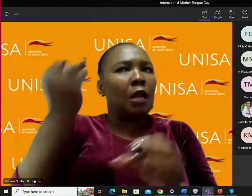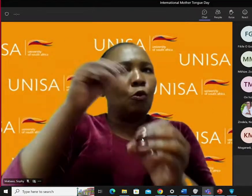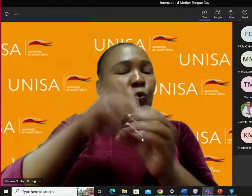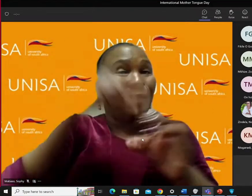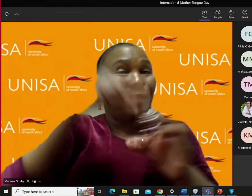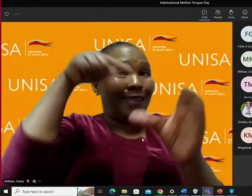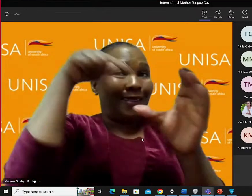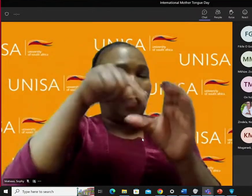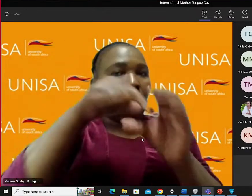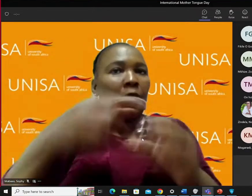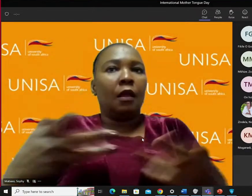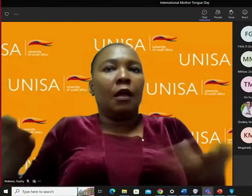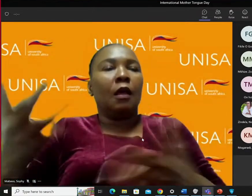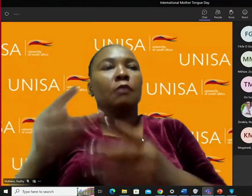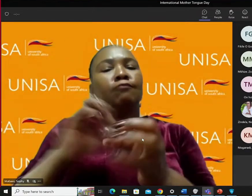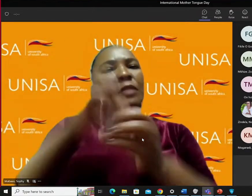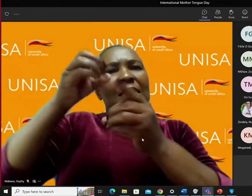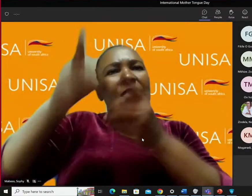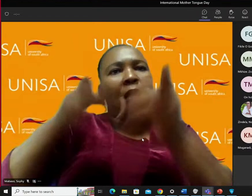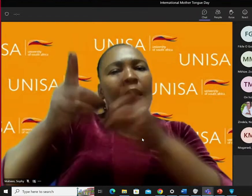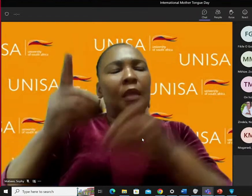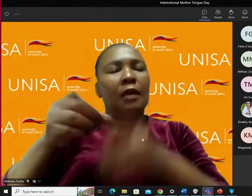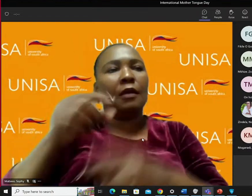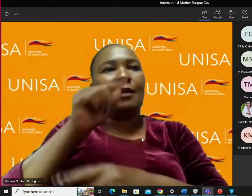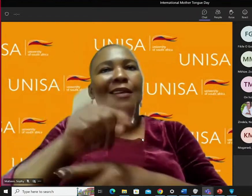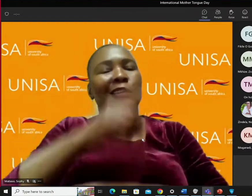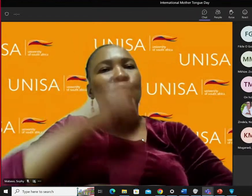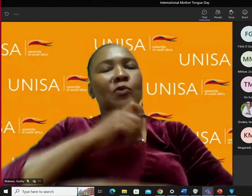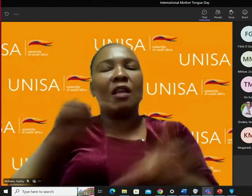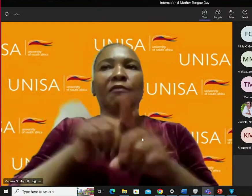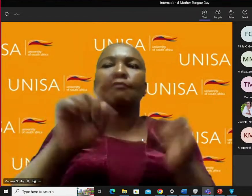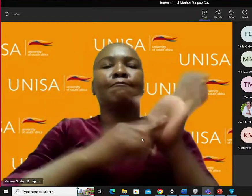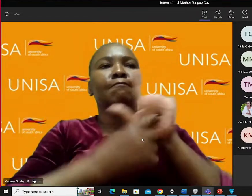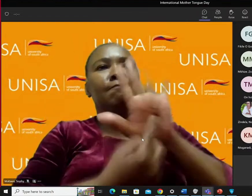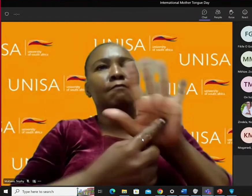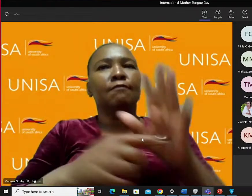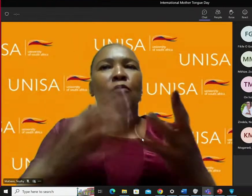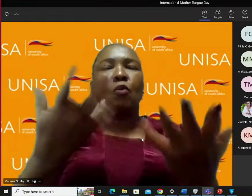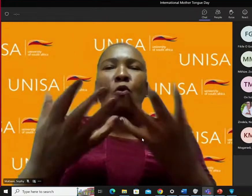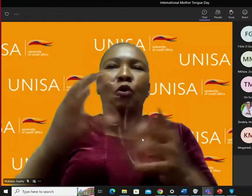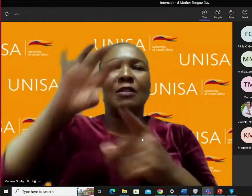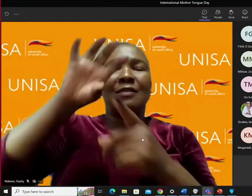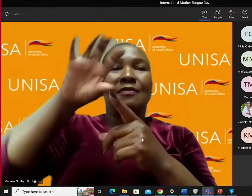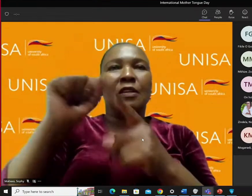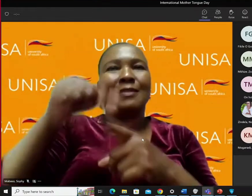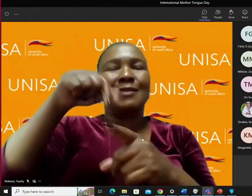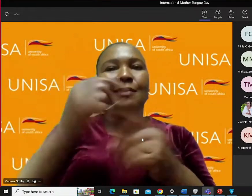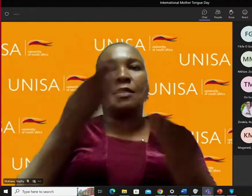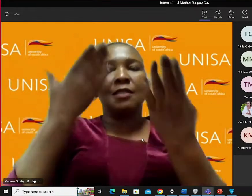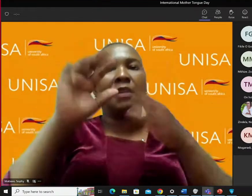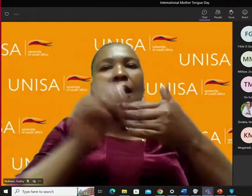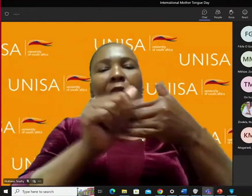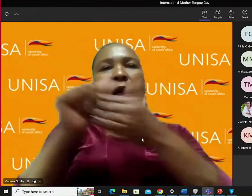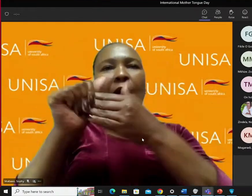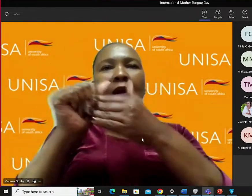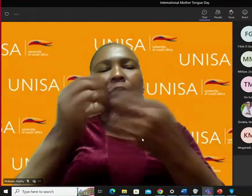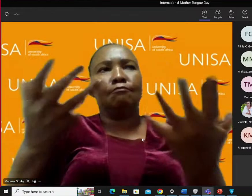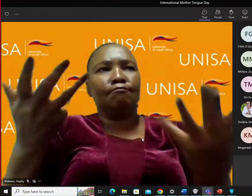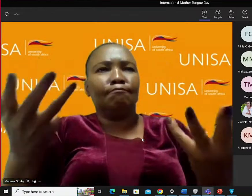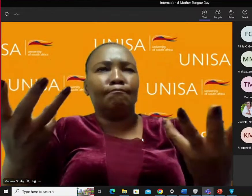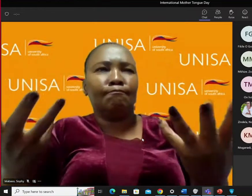bank with a definition and a usage example, or as it is found in their study guide, and we